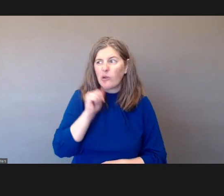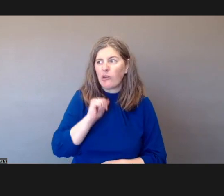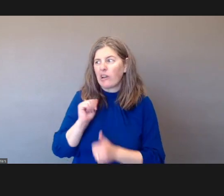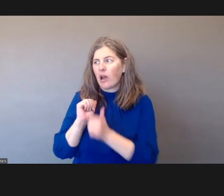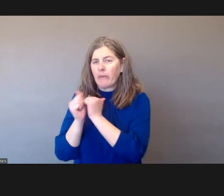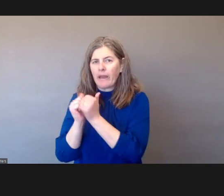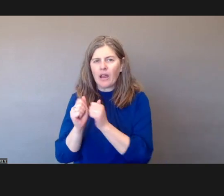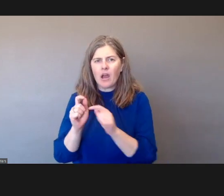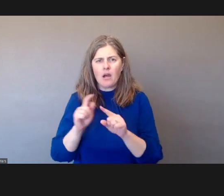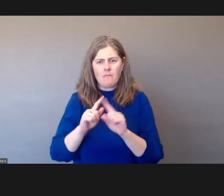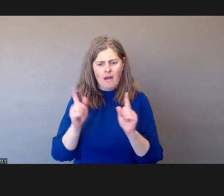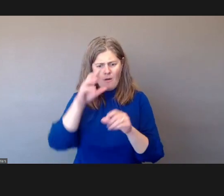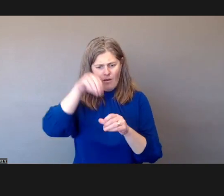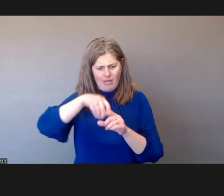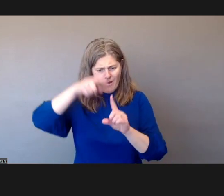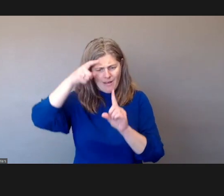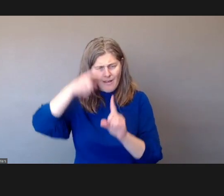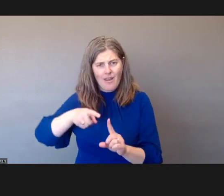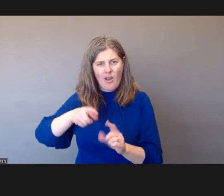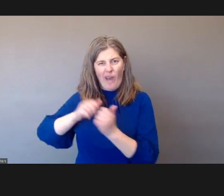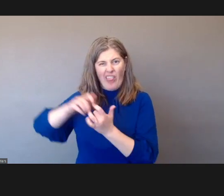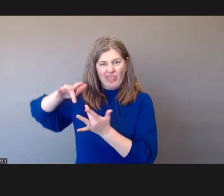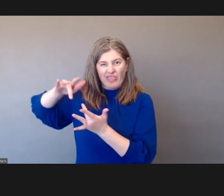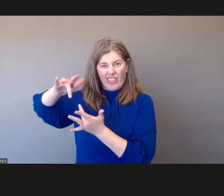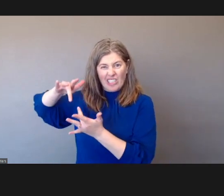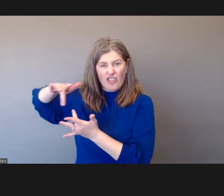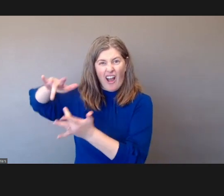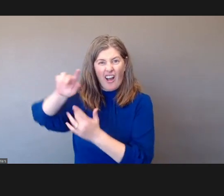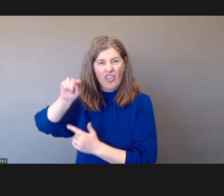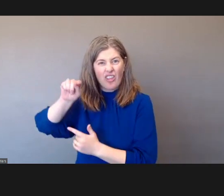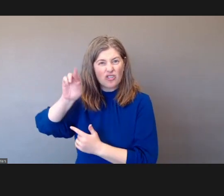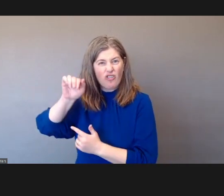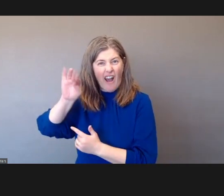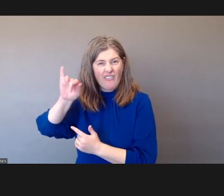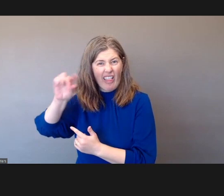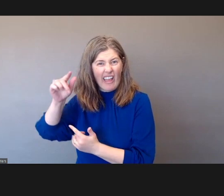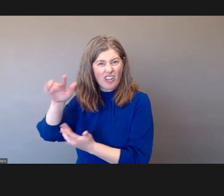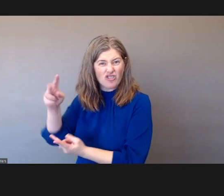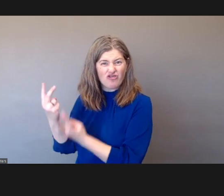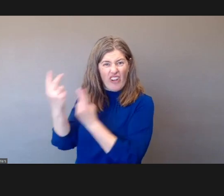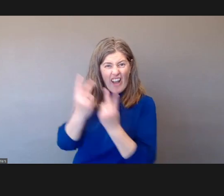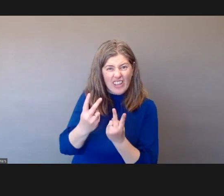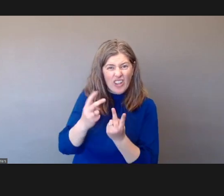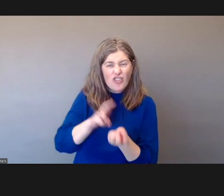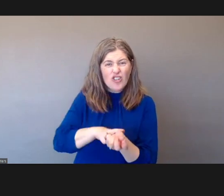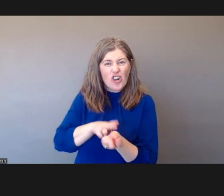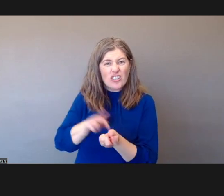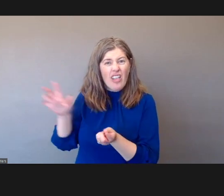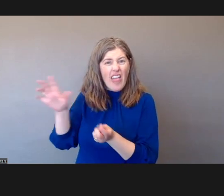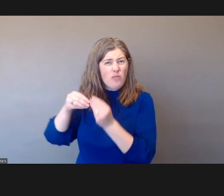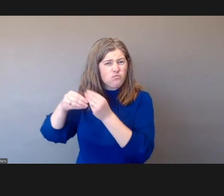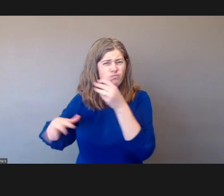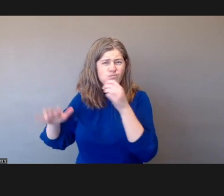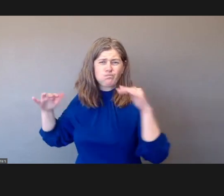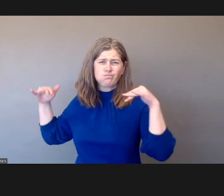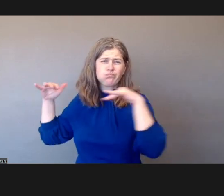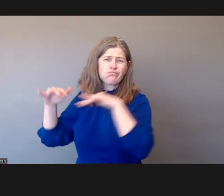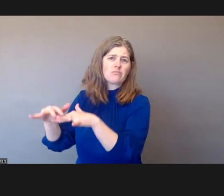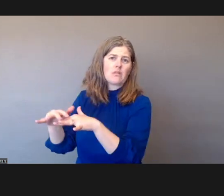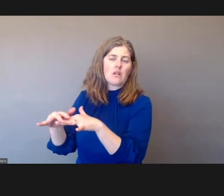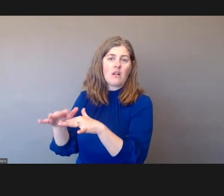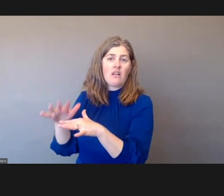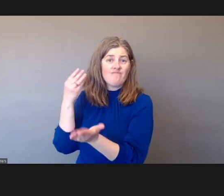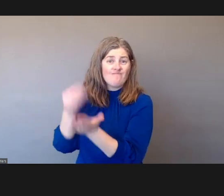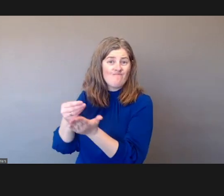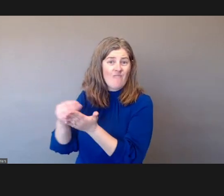to compete with a traveling nurse market that right now is the wages are